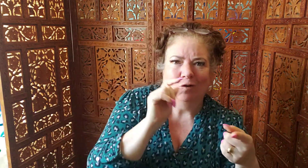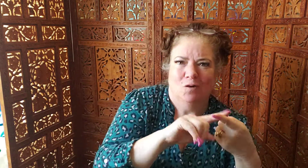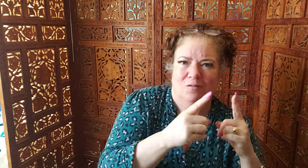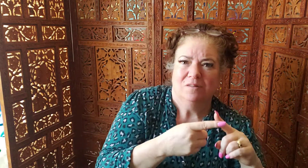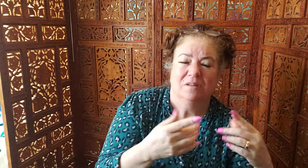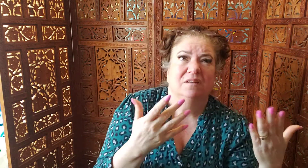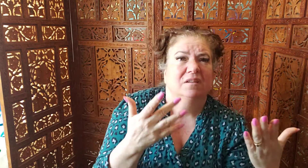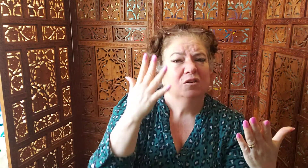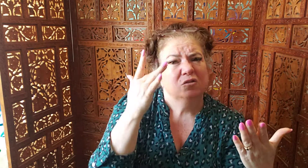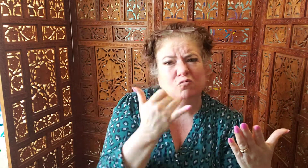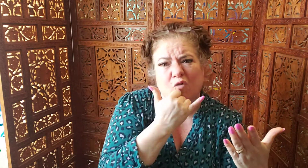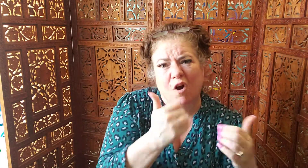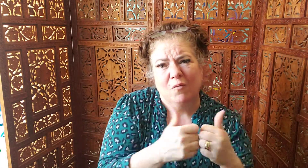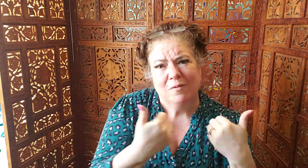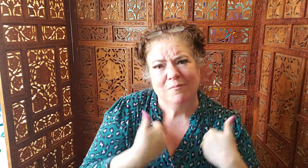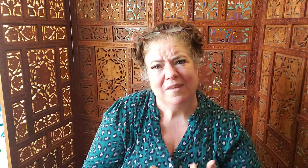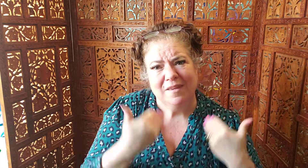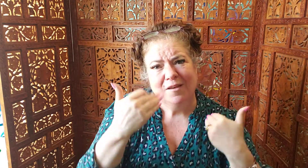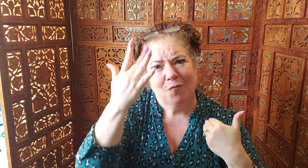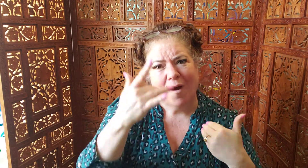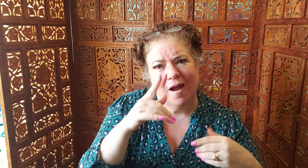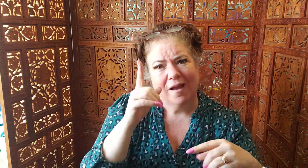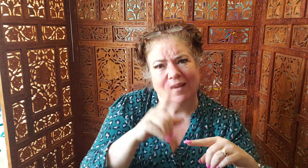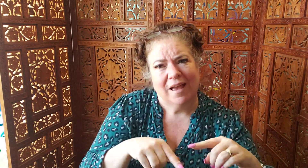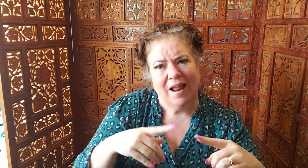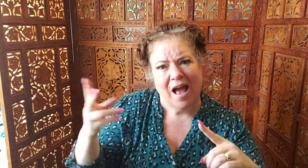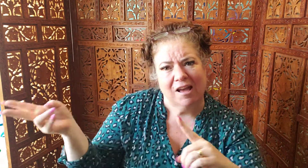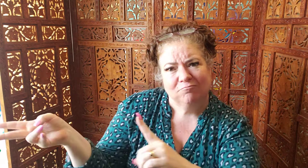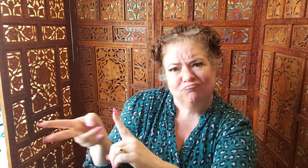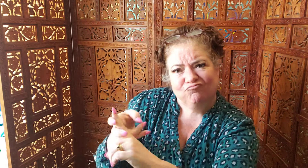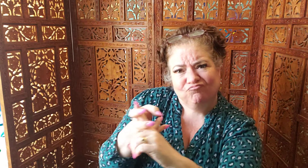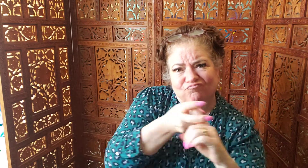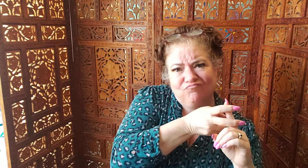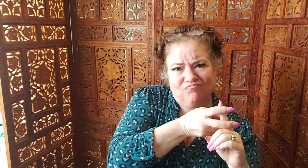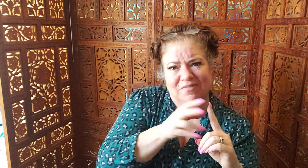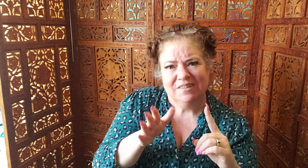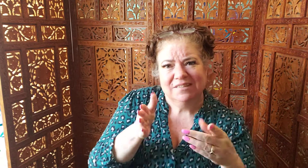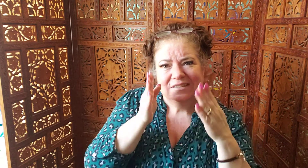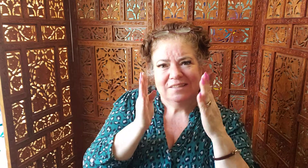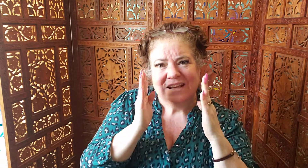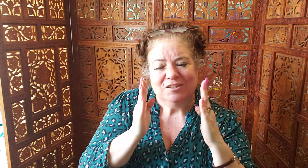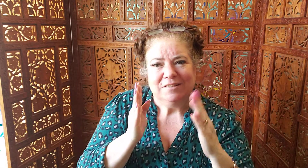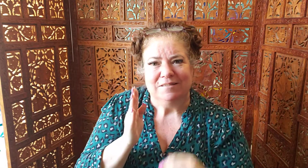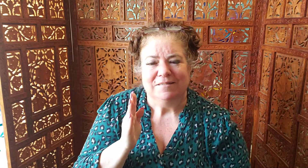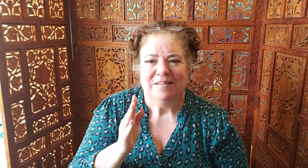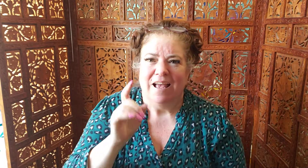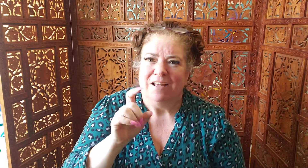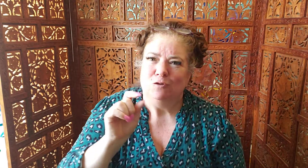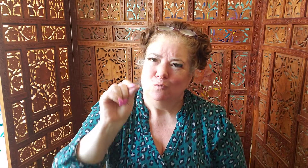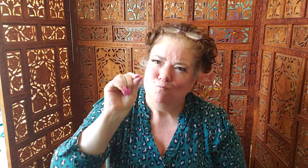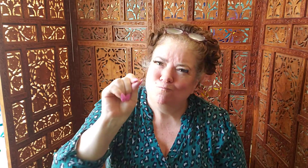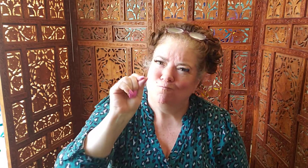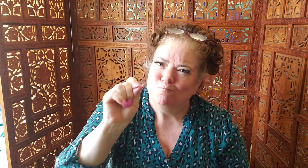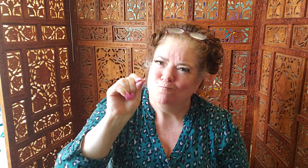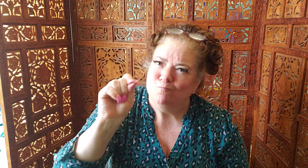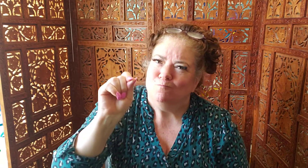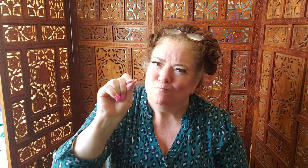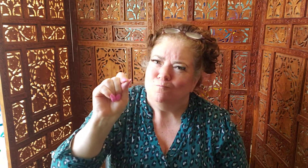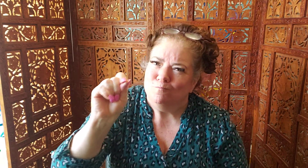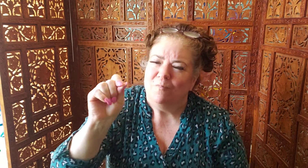to do that over and over and over and over again, and when he's all done, he's got a square inch of canvas done, and then